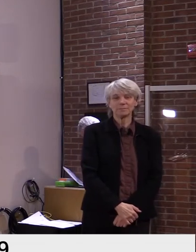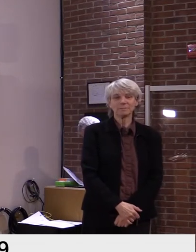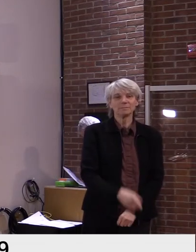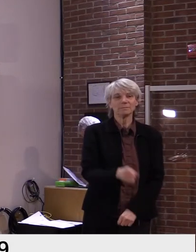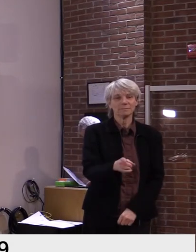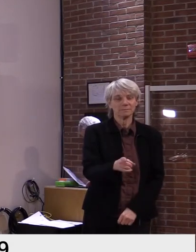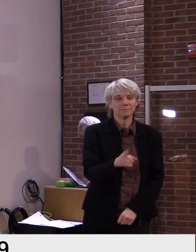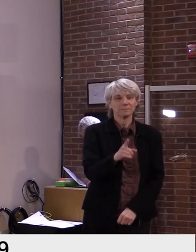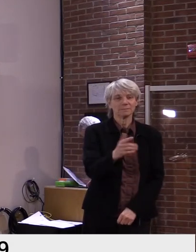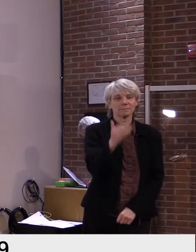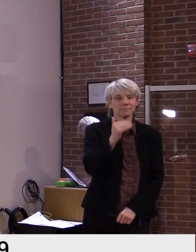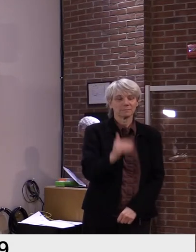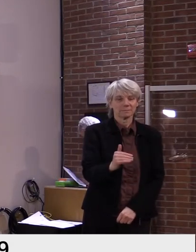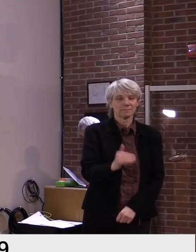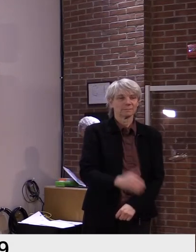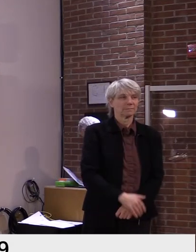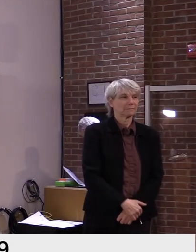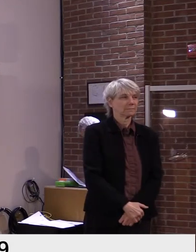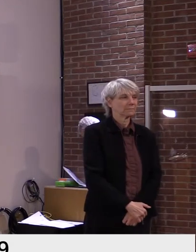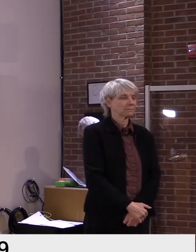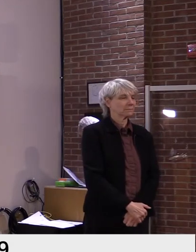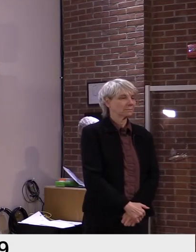Tom, Compass,